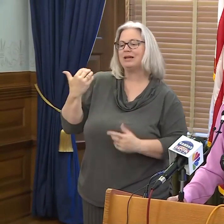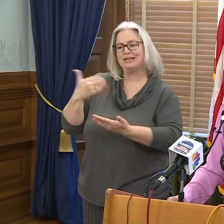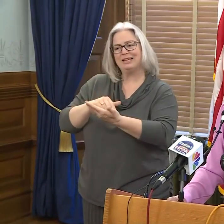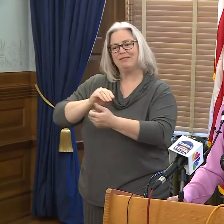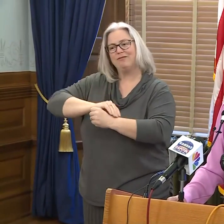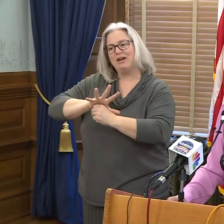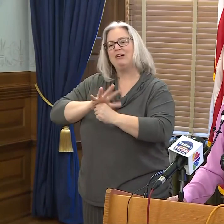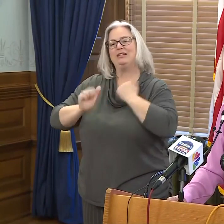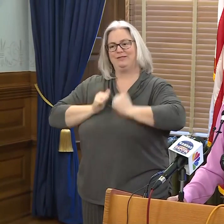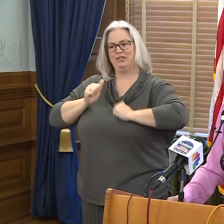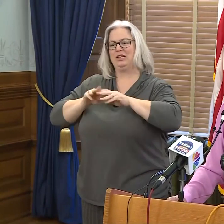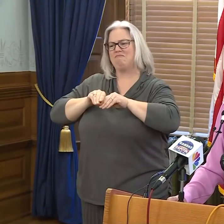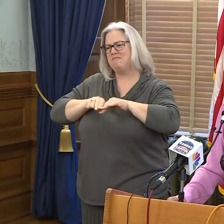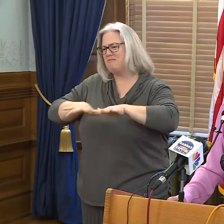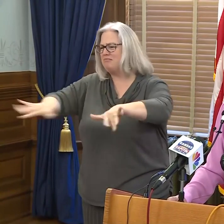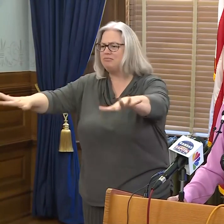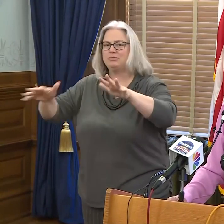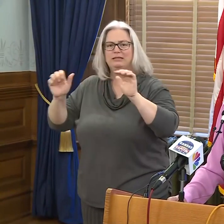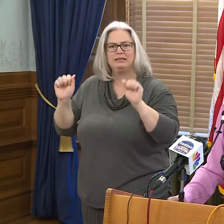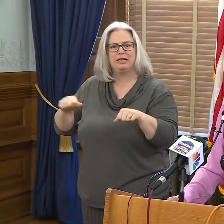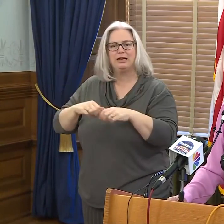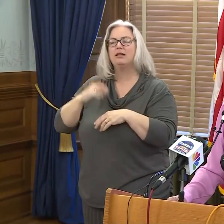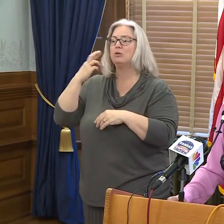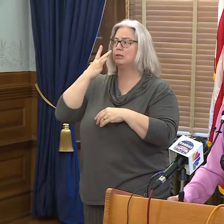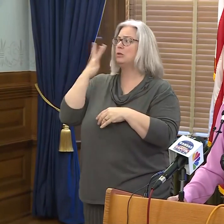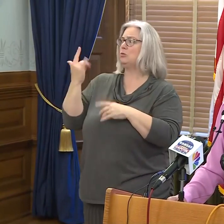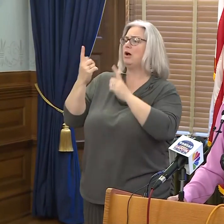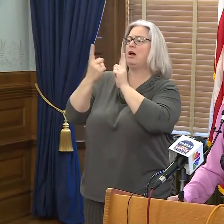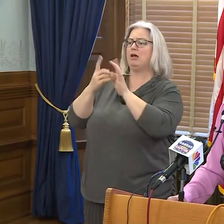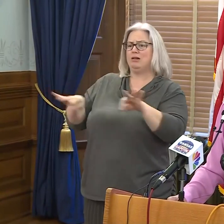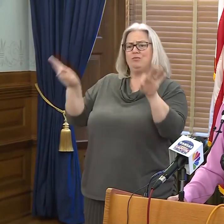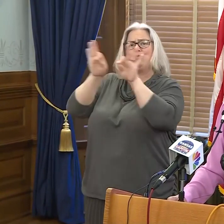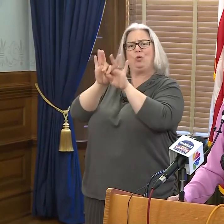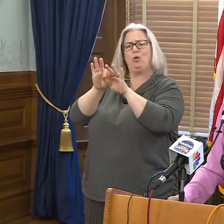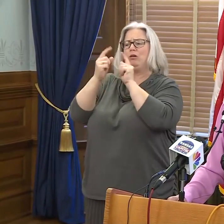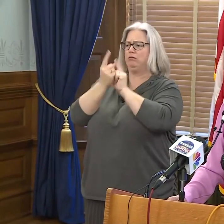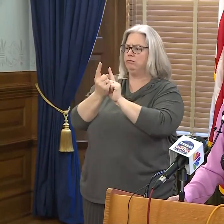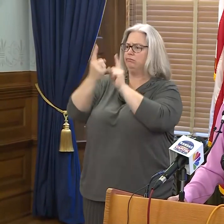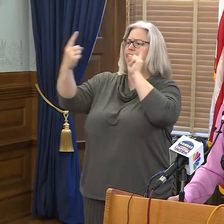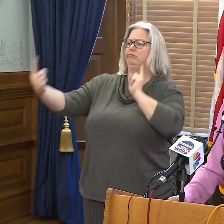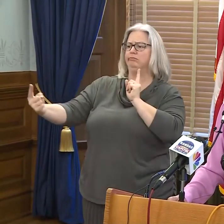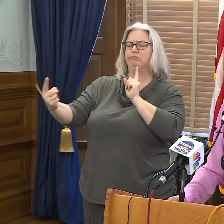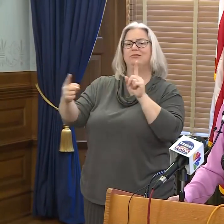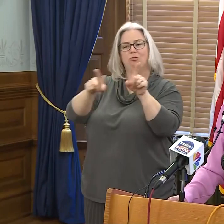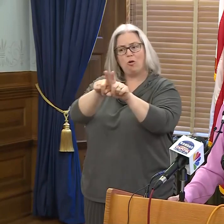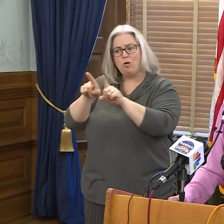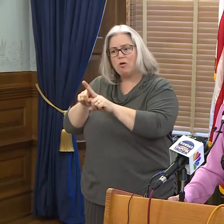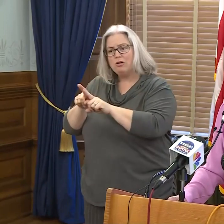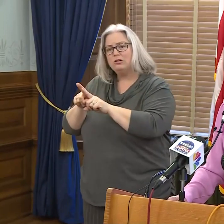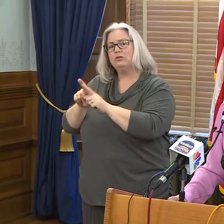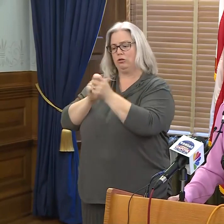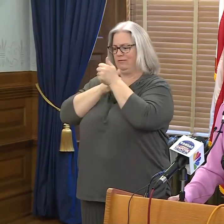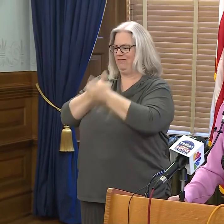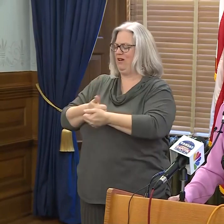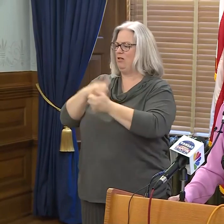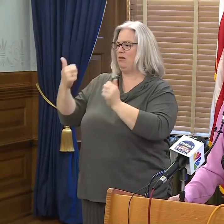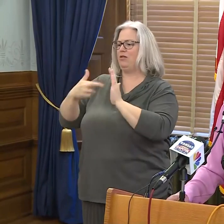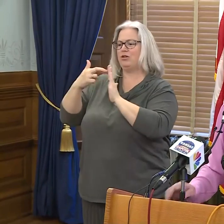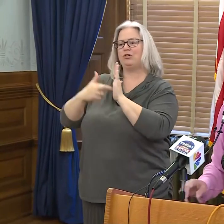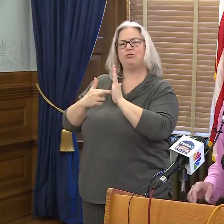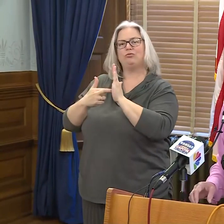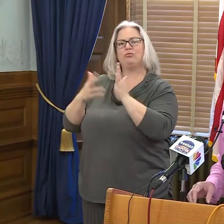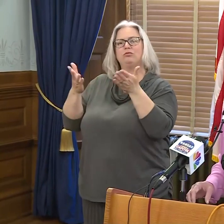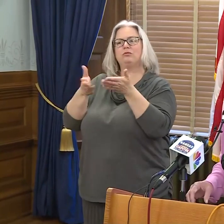can aggressively spread. It is why social distancing is important, as is adherence to other public